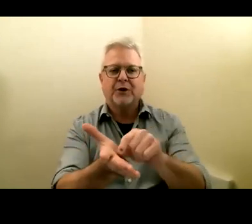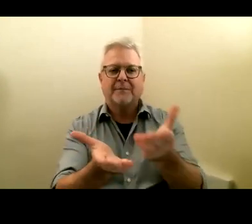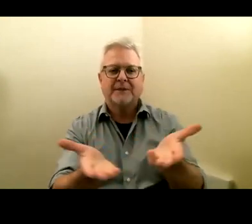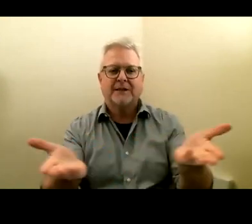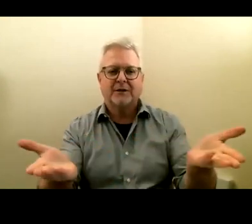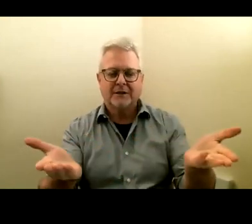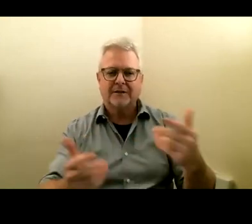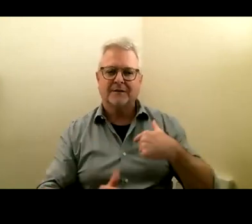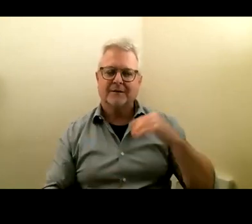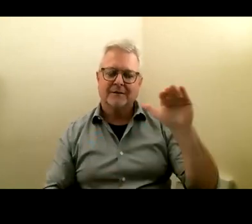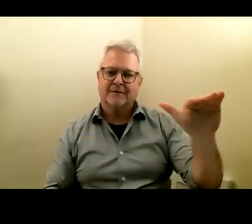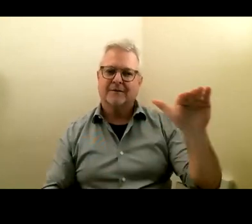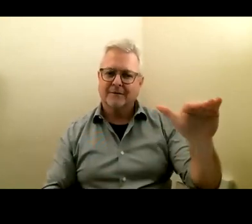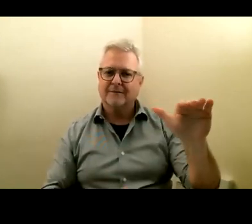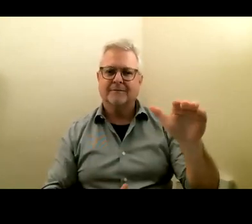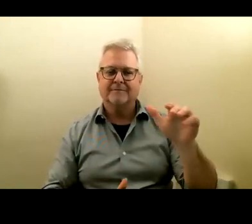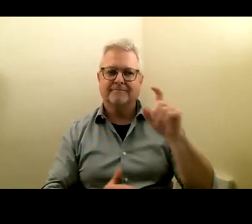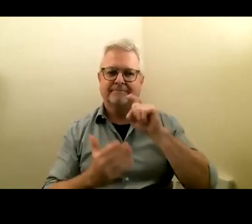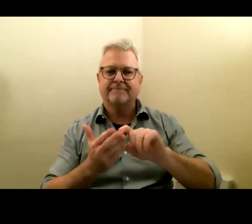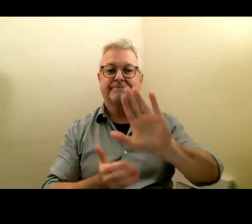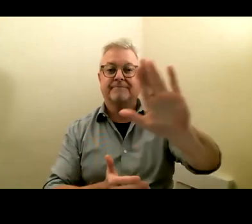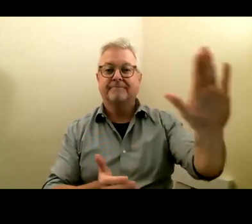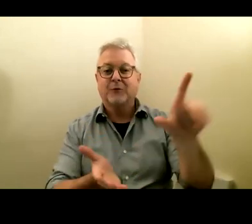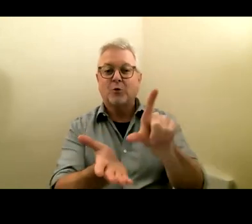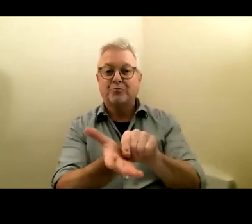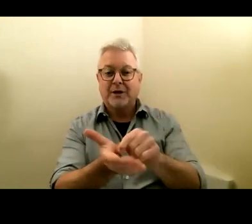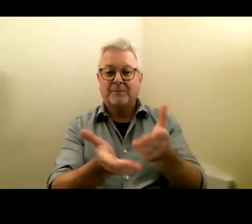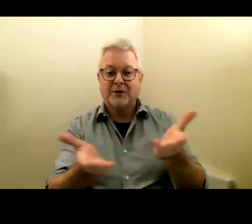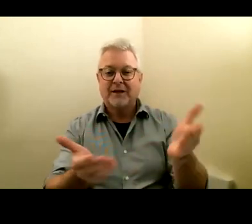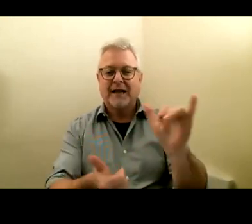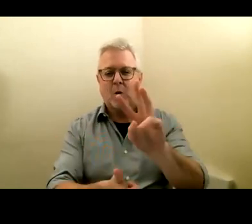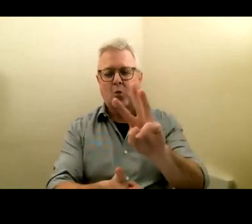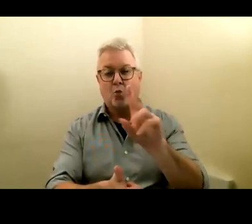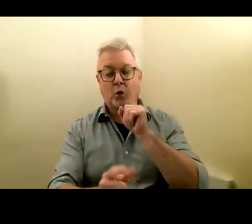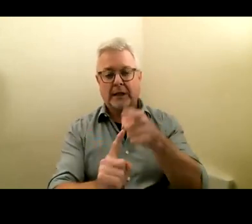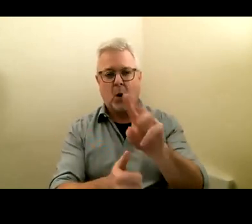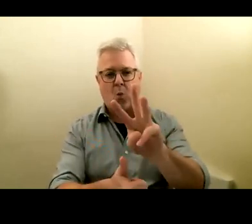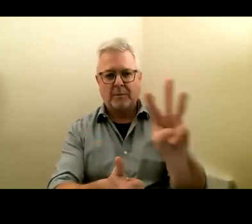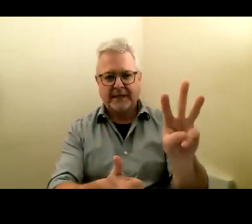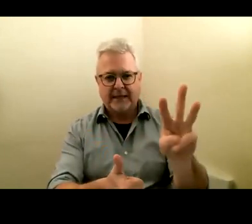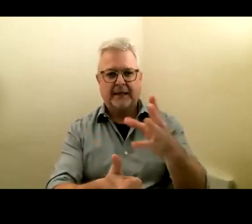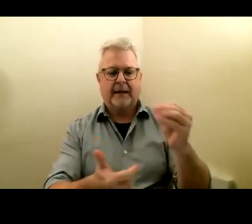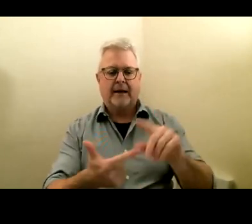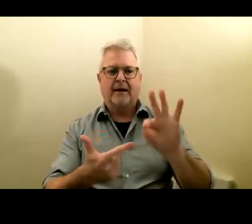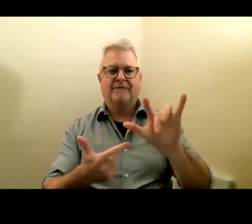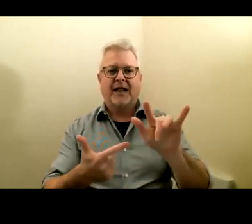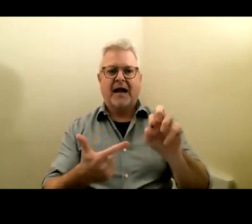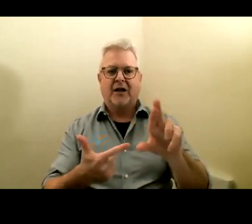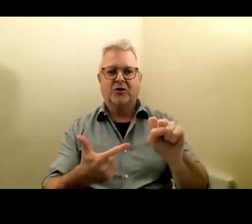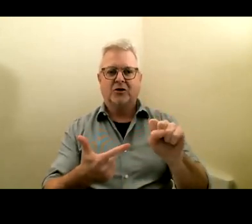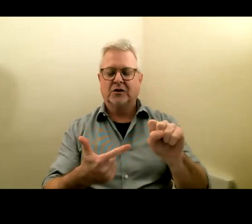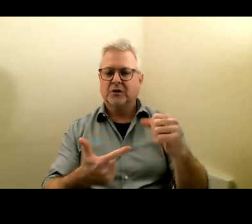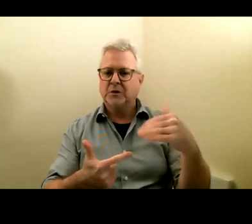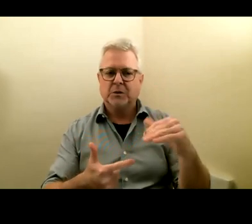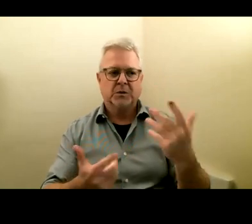point is regarding printed material. We've asked them a printed material,